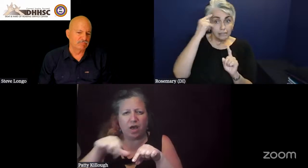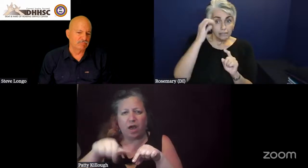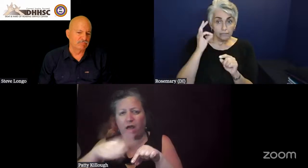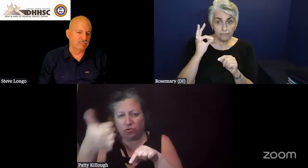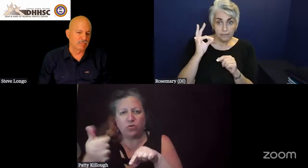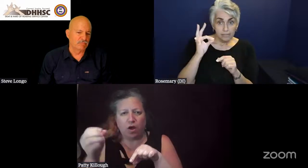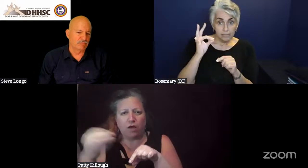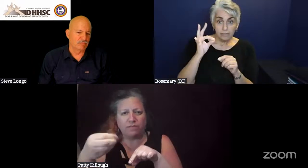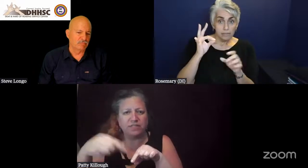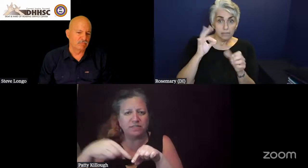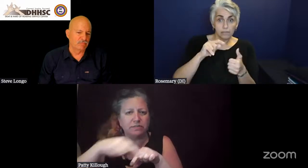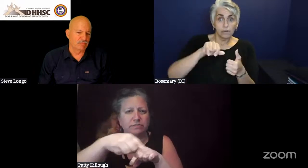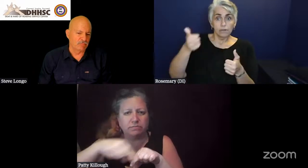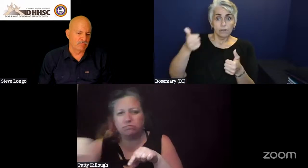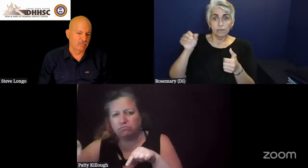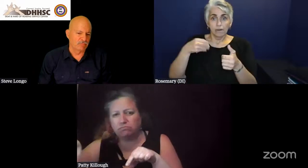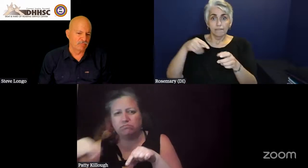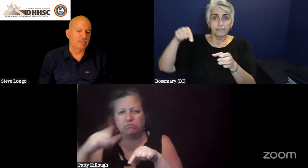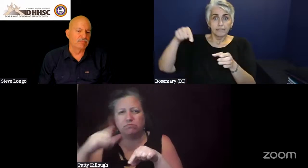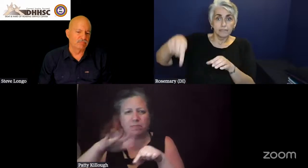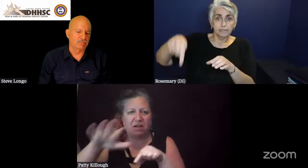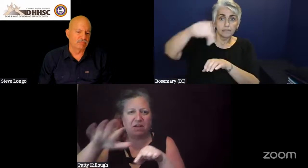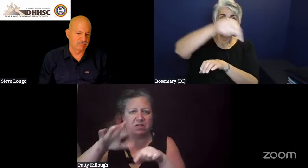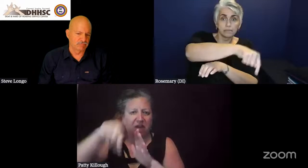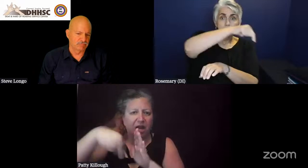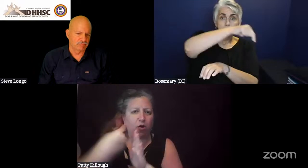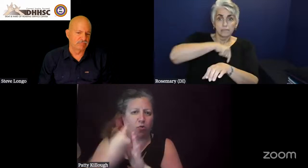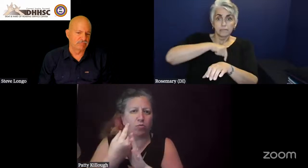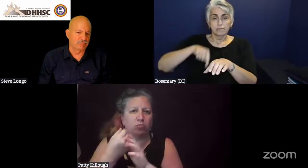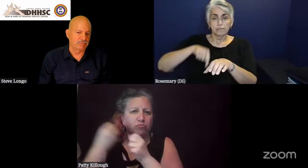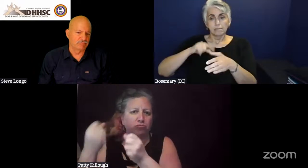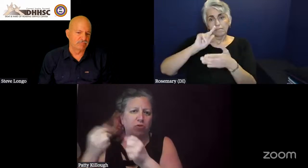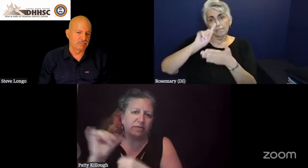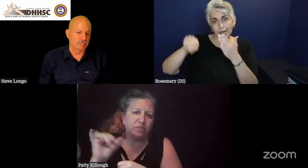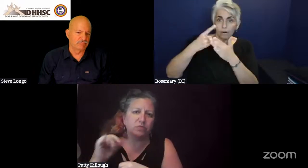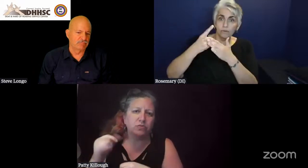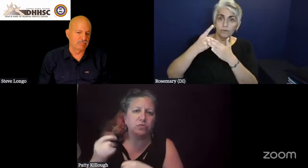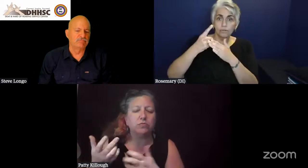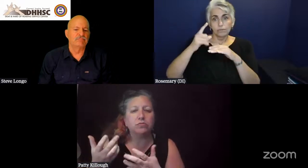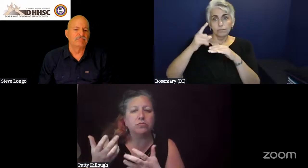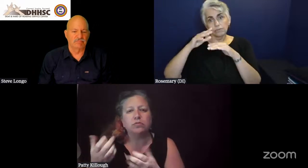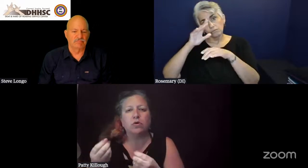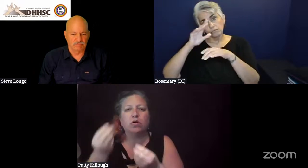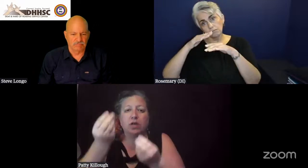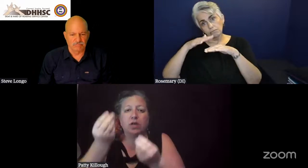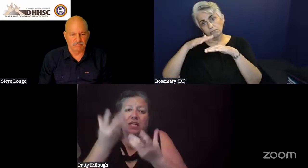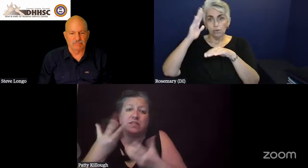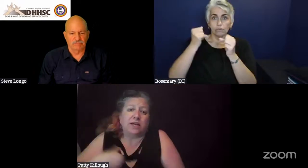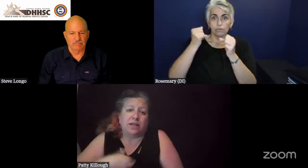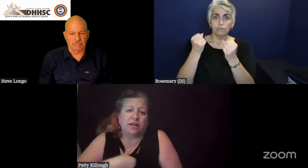And I think, correct me if I'm wrong, but I think that there are other offices